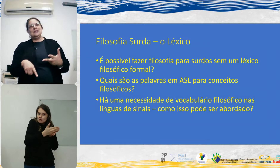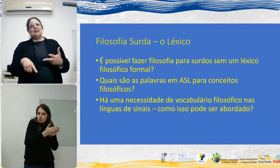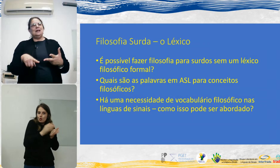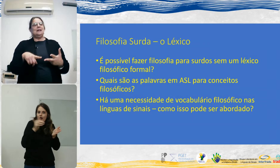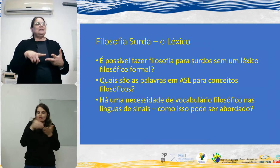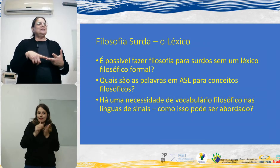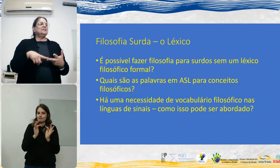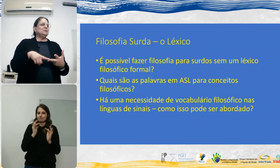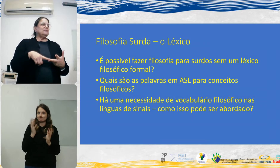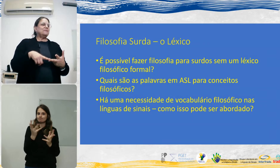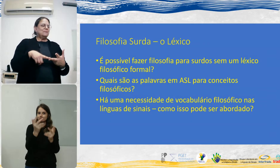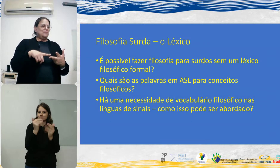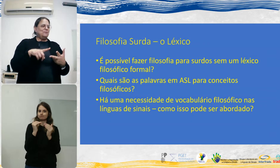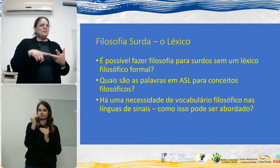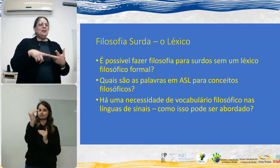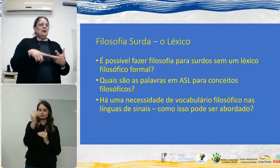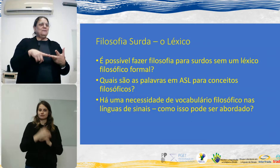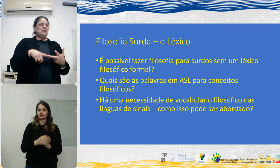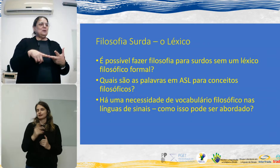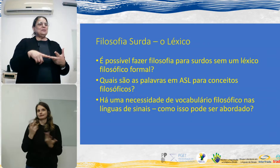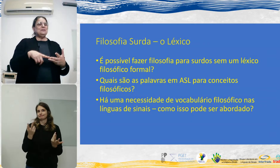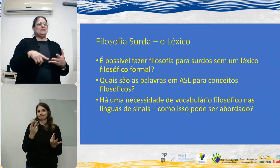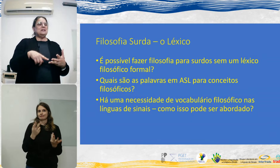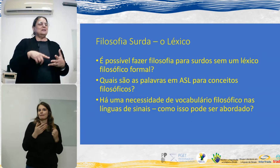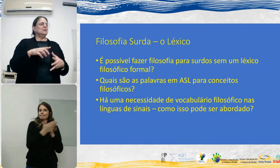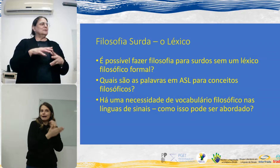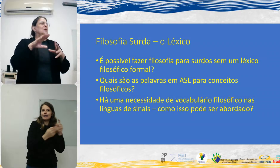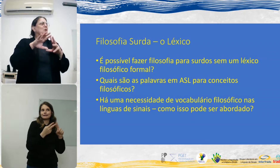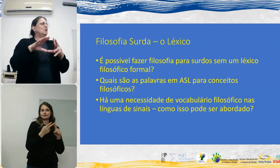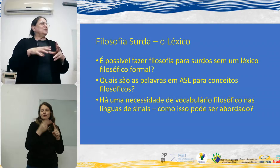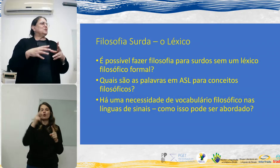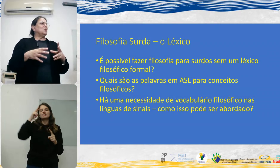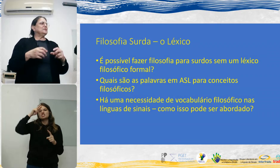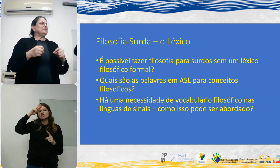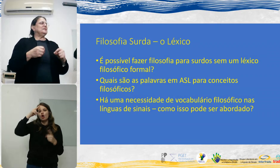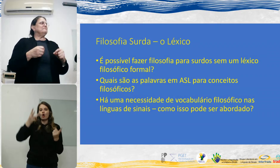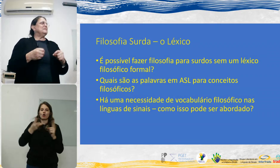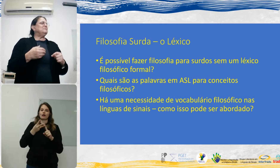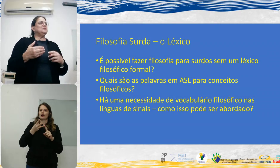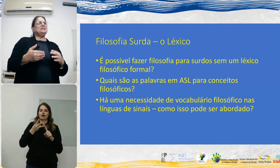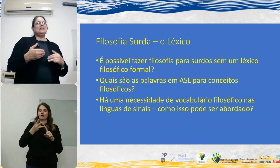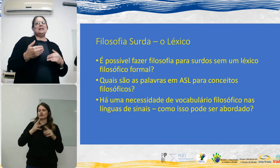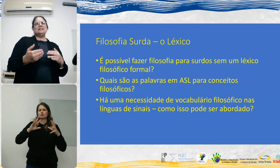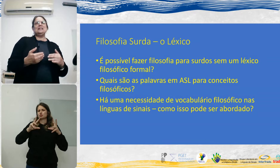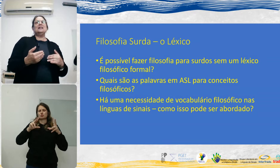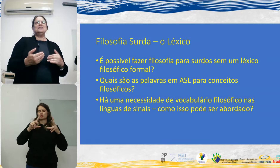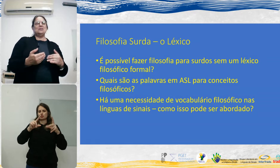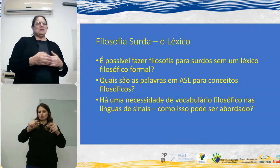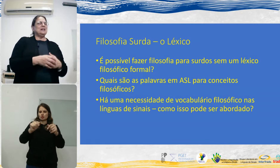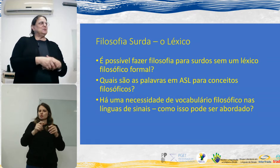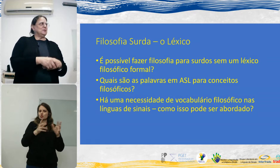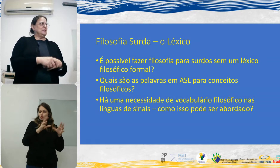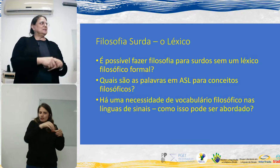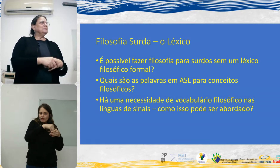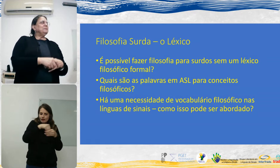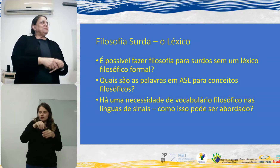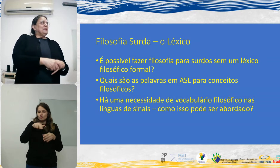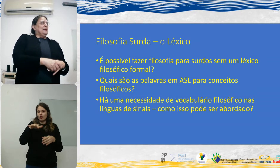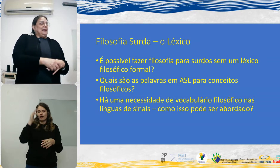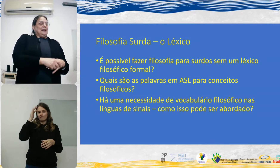or history of philosophy, or all the courses that maybe you take as an